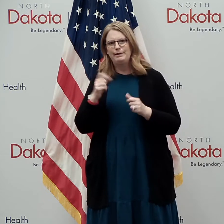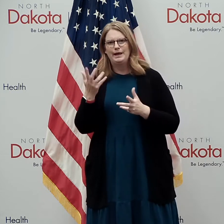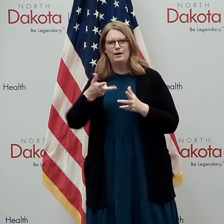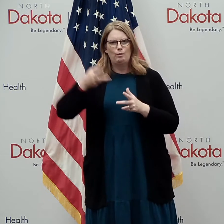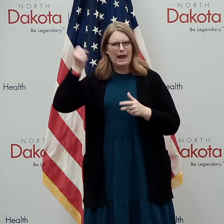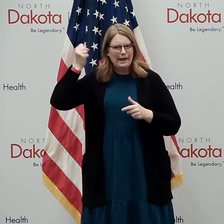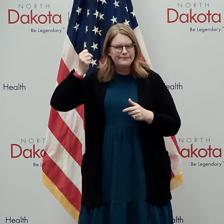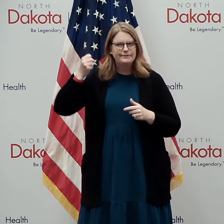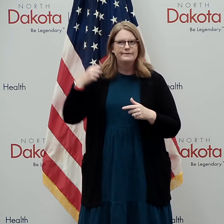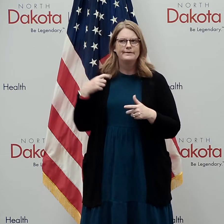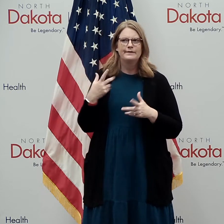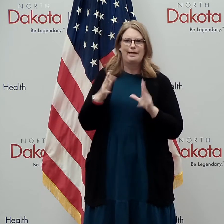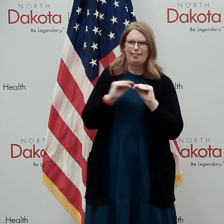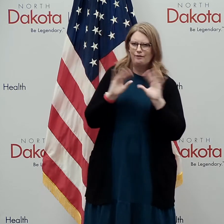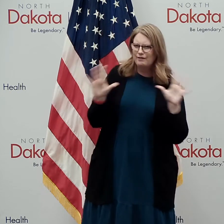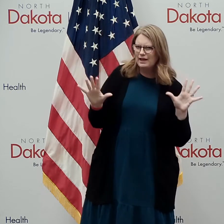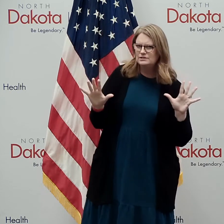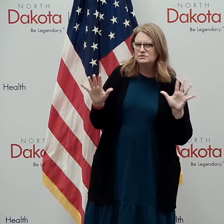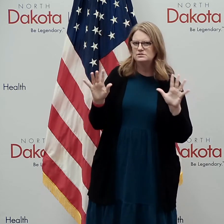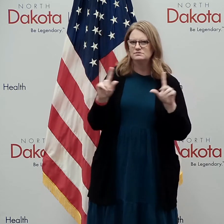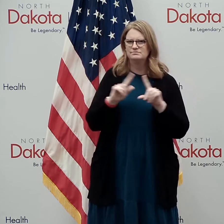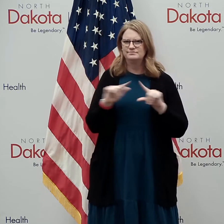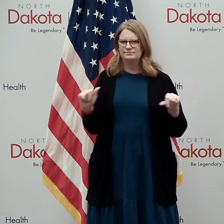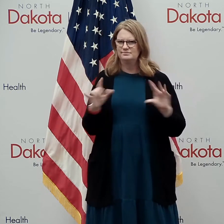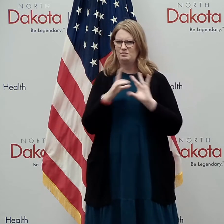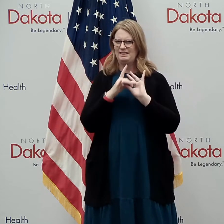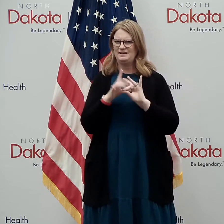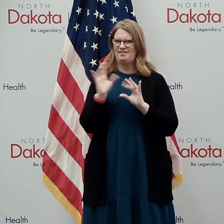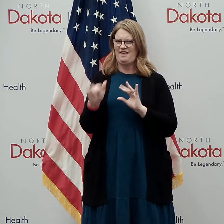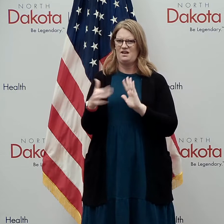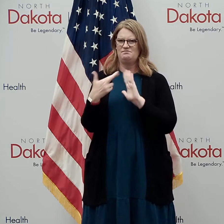be clarification, there could be a lot of things related to this, because